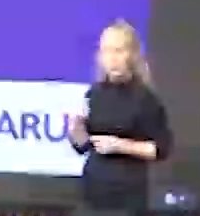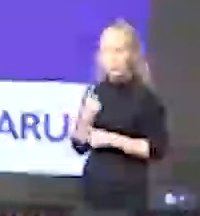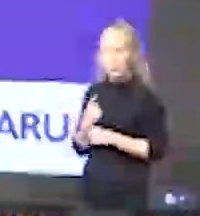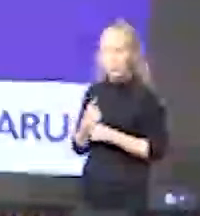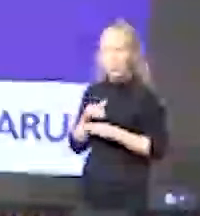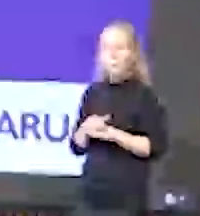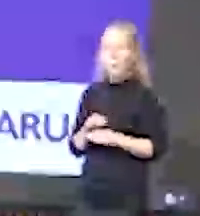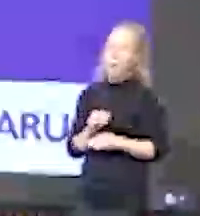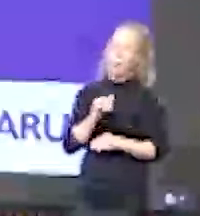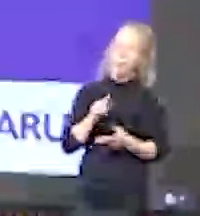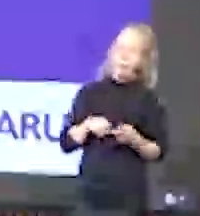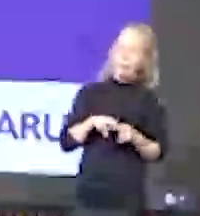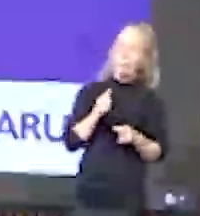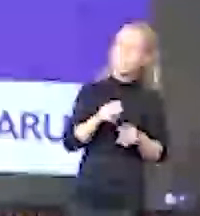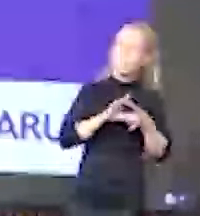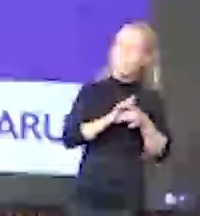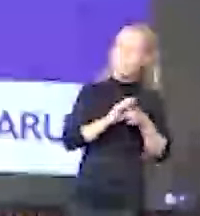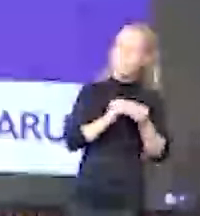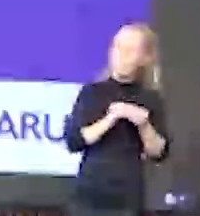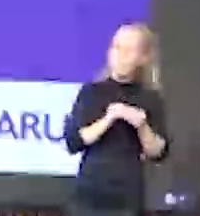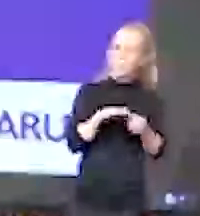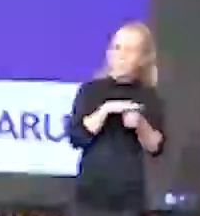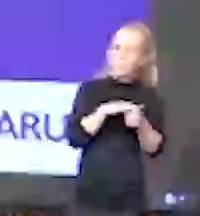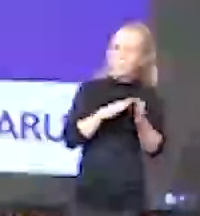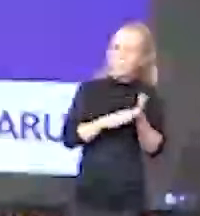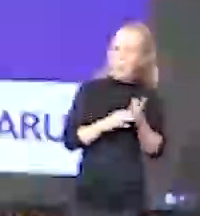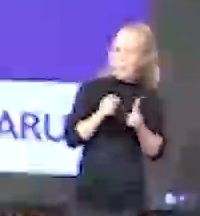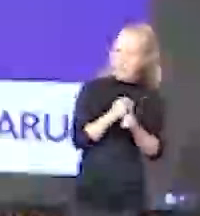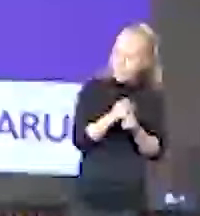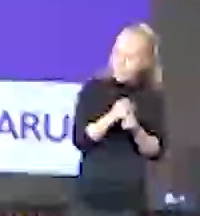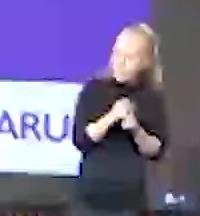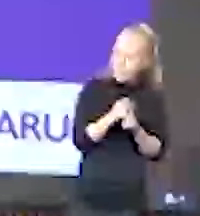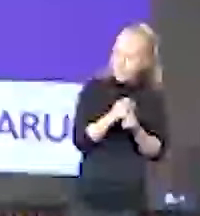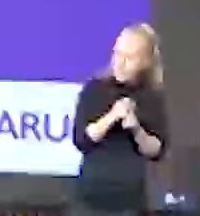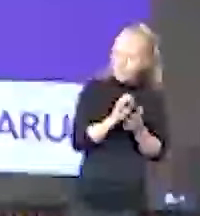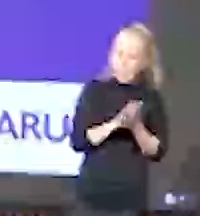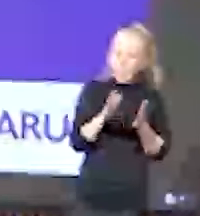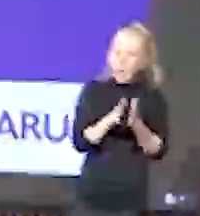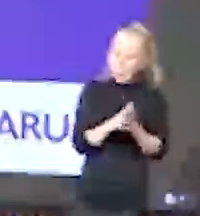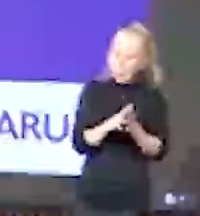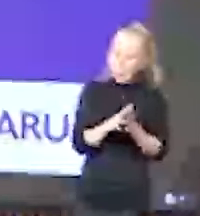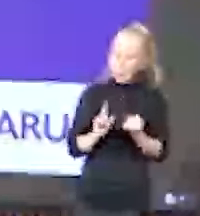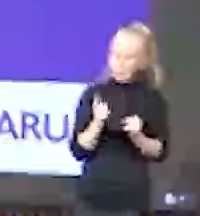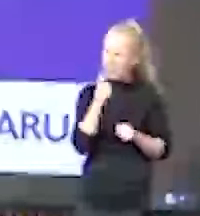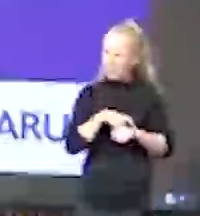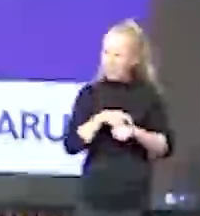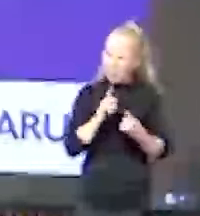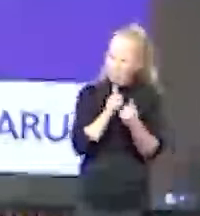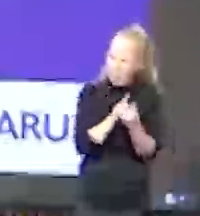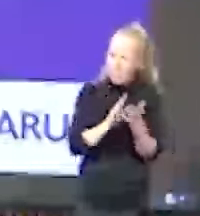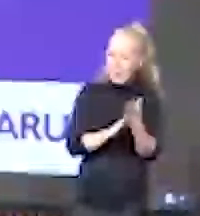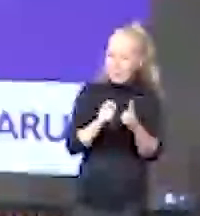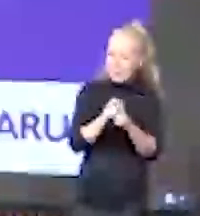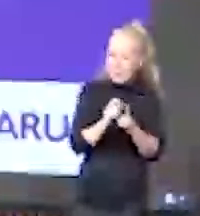good relationship with your local MP, you know, invite them to something in the community. But how do you make that first connection? I think this is something